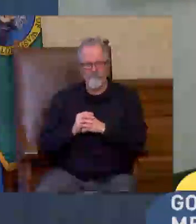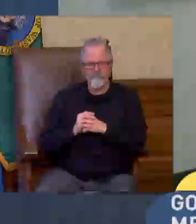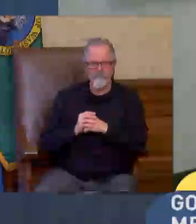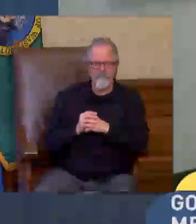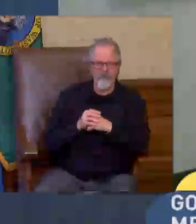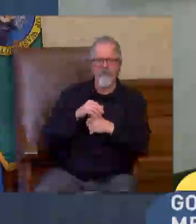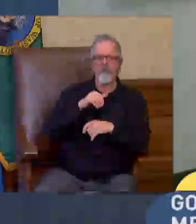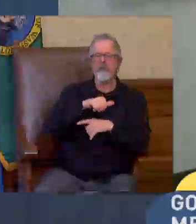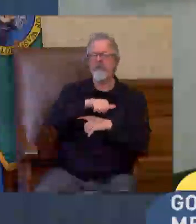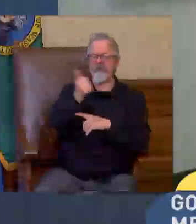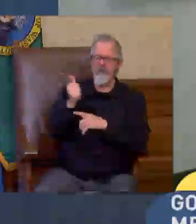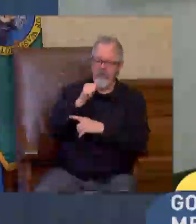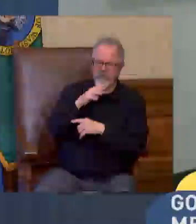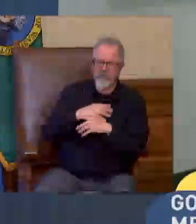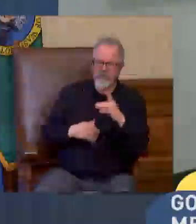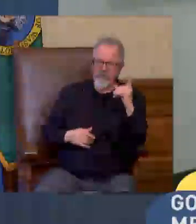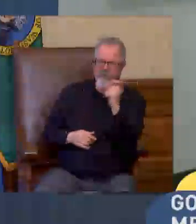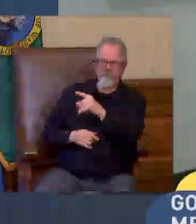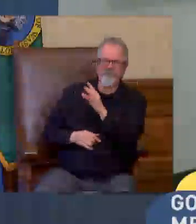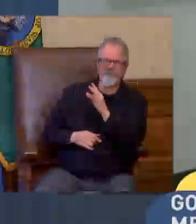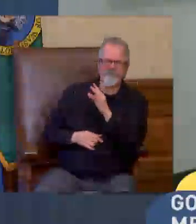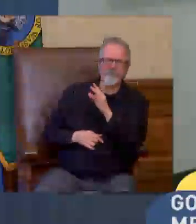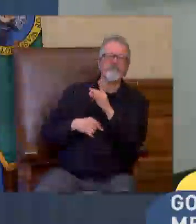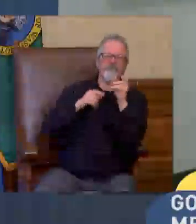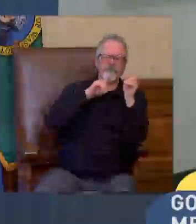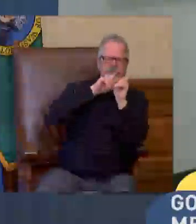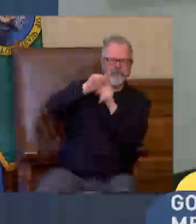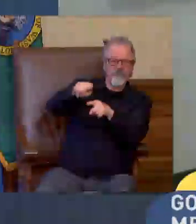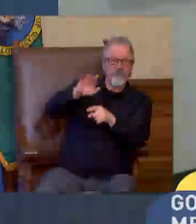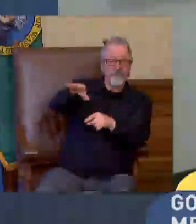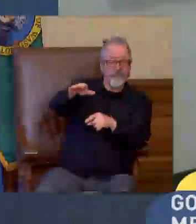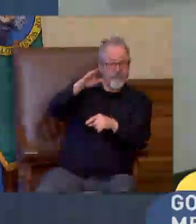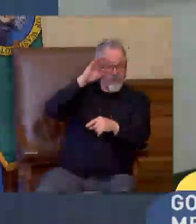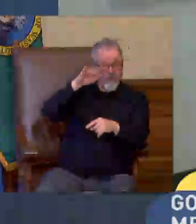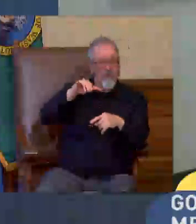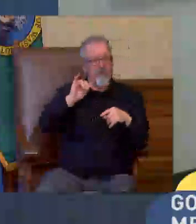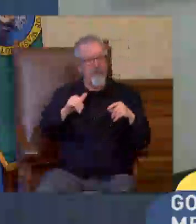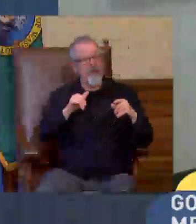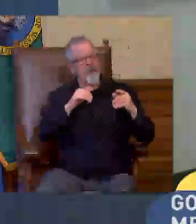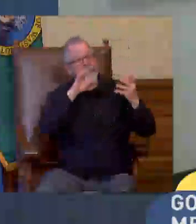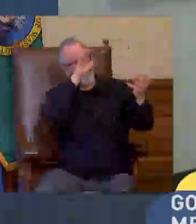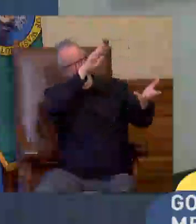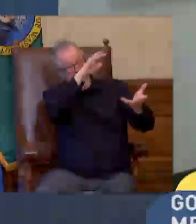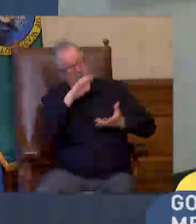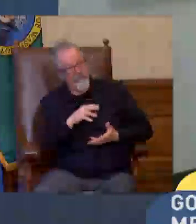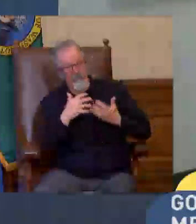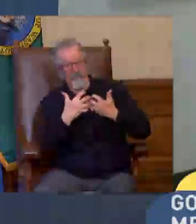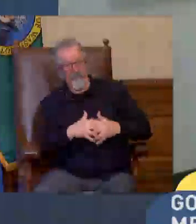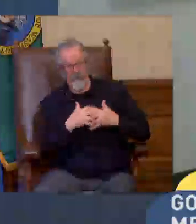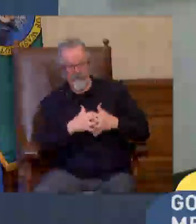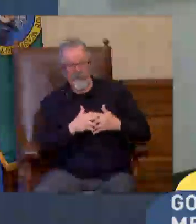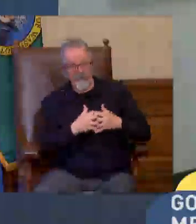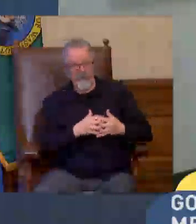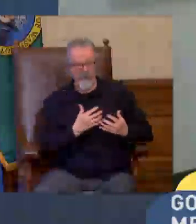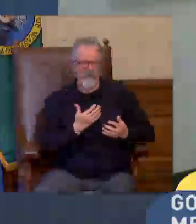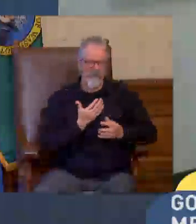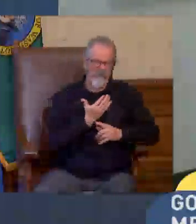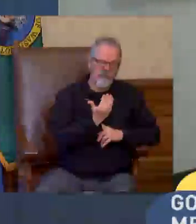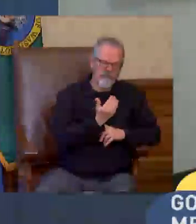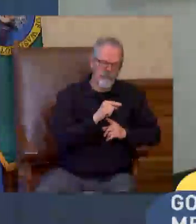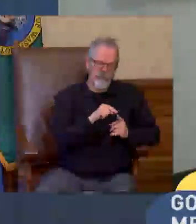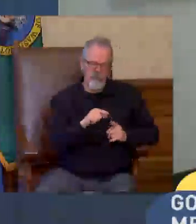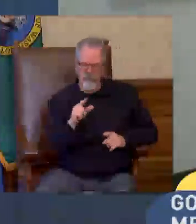state. But the limitation are actually in the testing pods themselves. There was not a